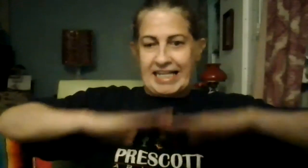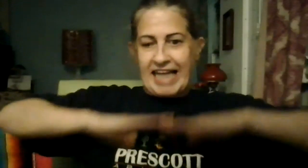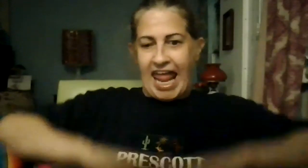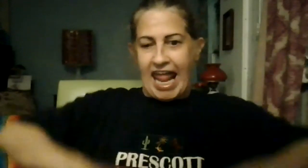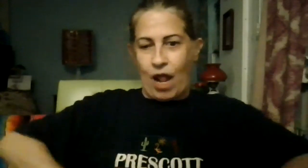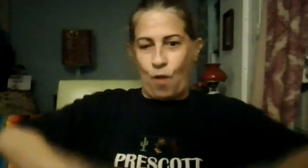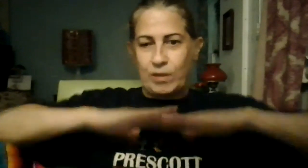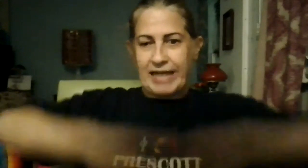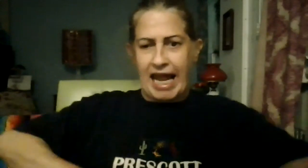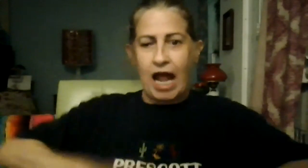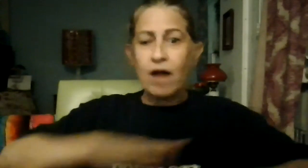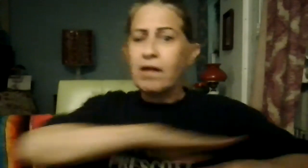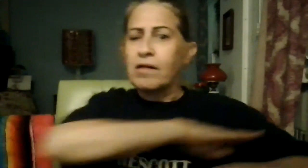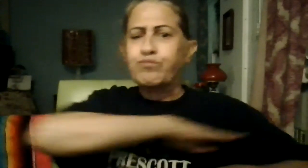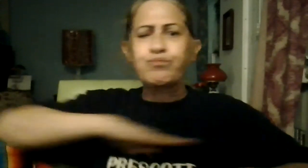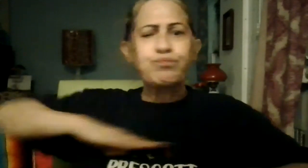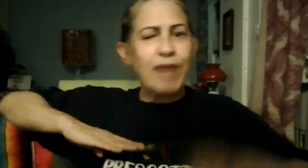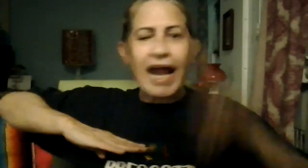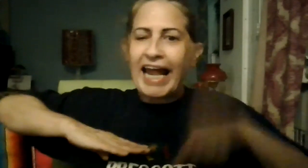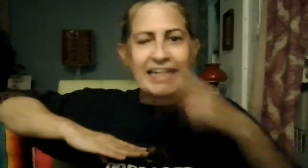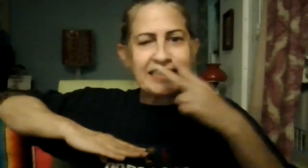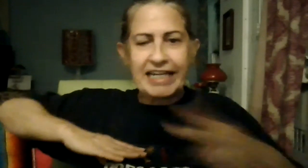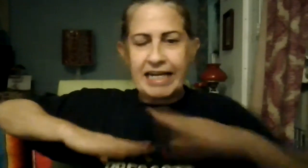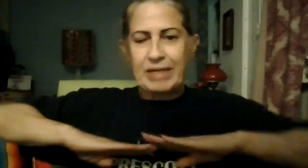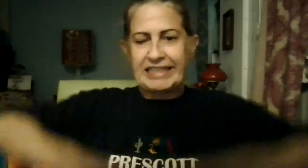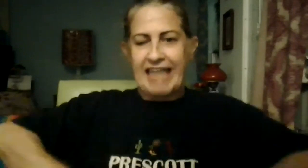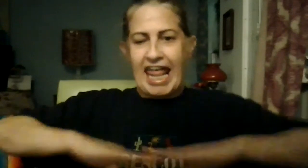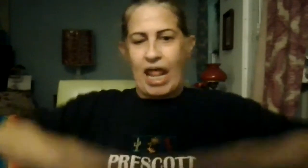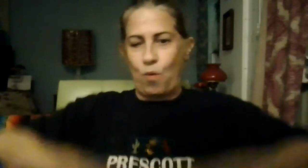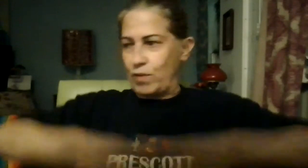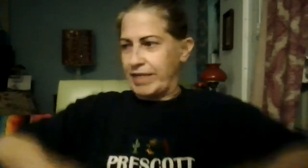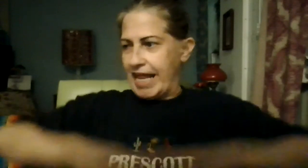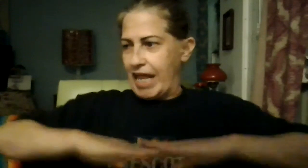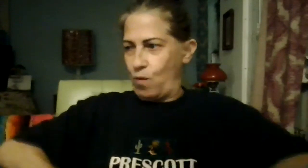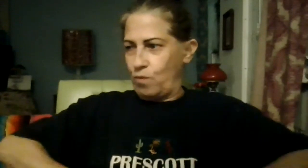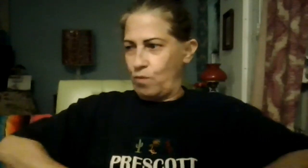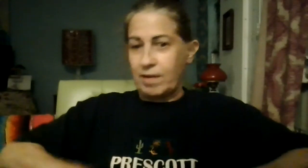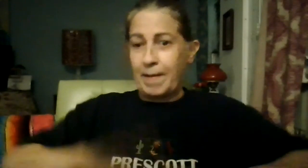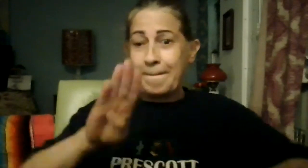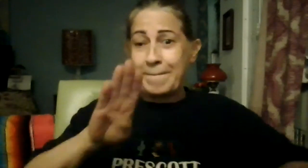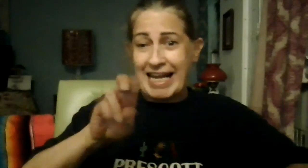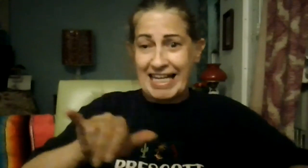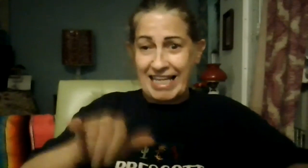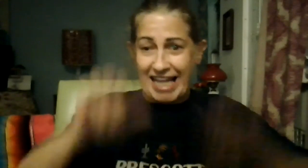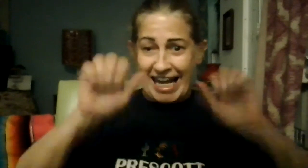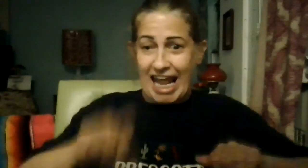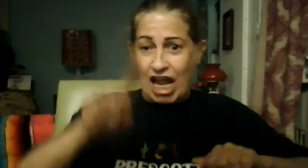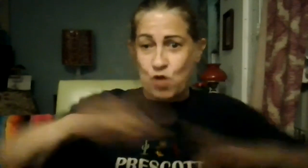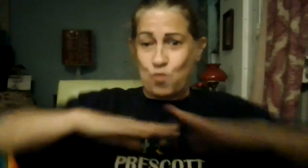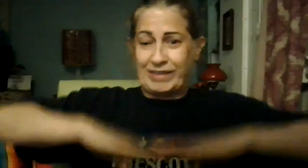Benny, you have to lower your camera. I'm only able to see from just below your neck. I want to be able to see all the way further down. Can